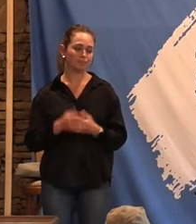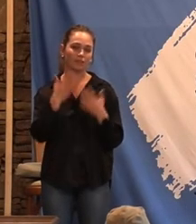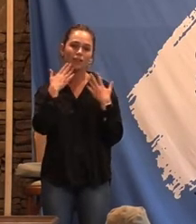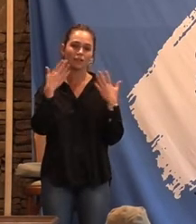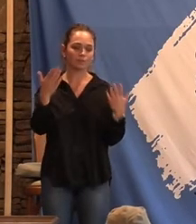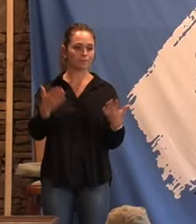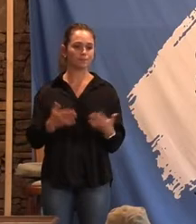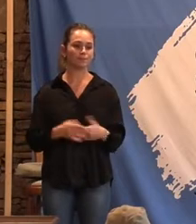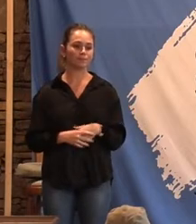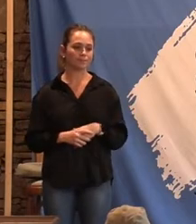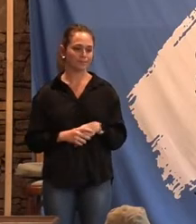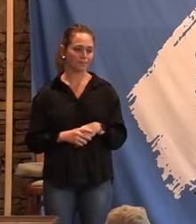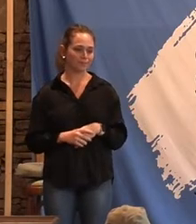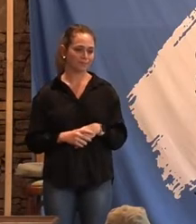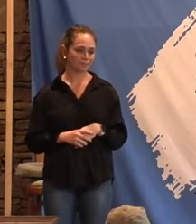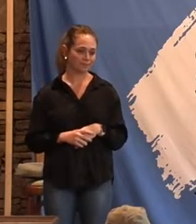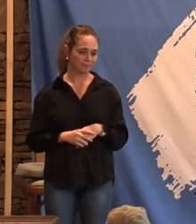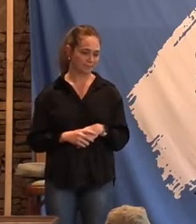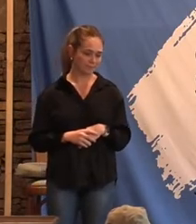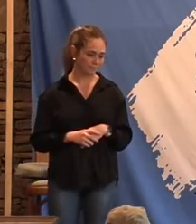Thank you.